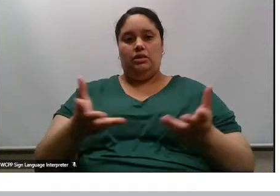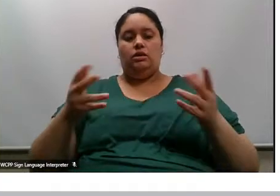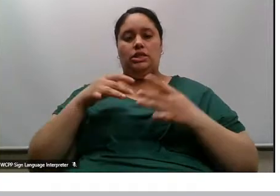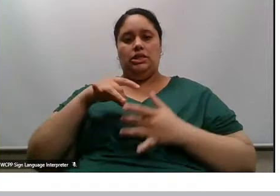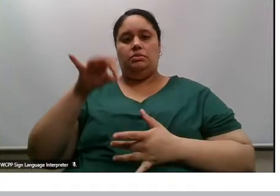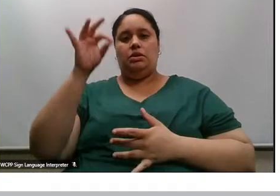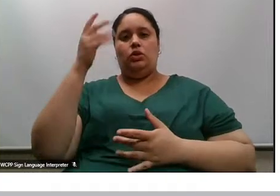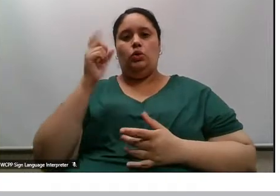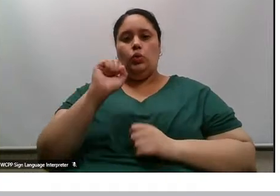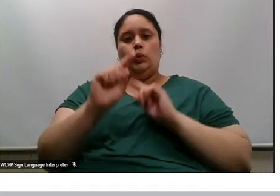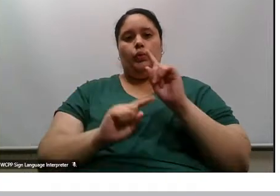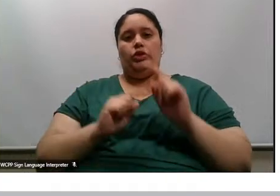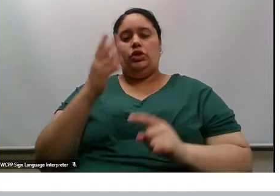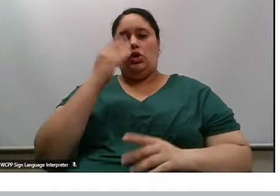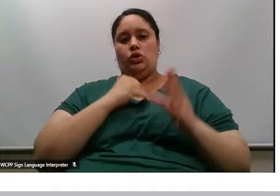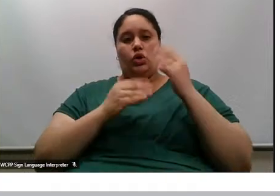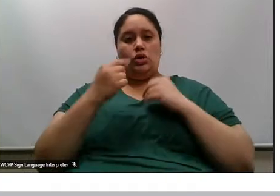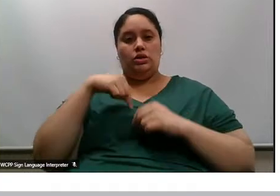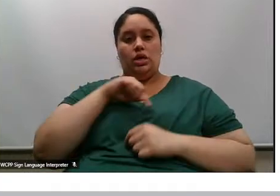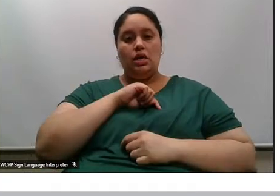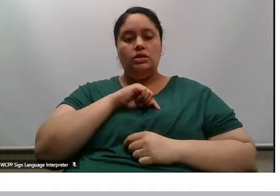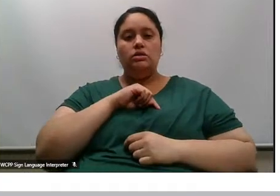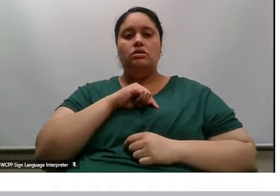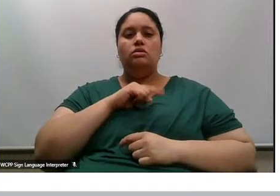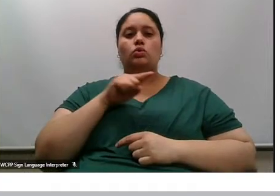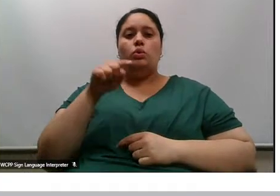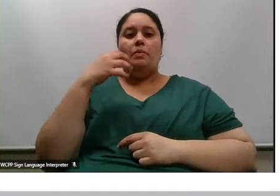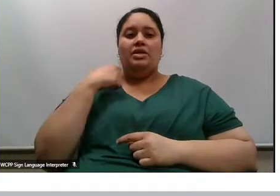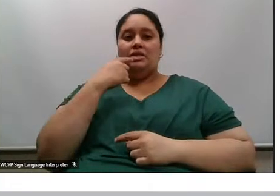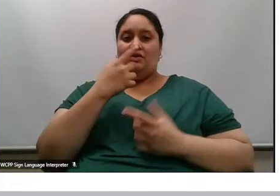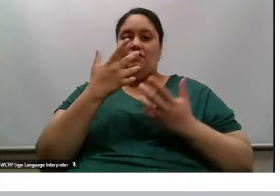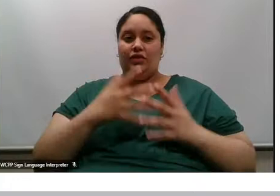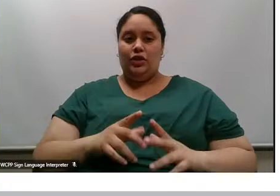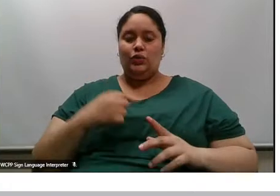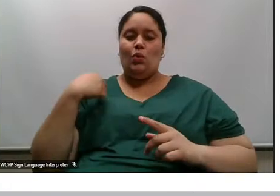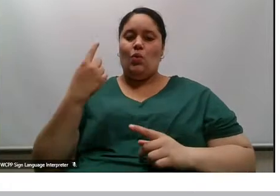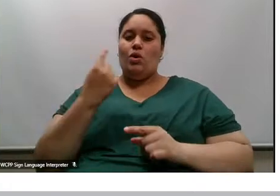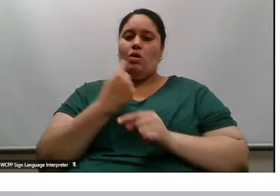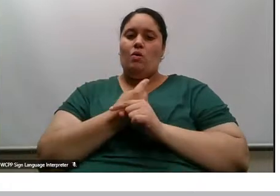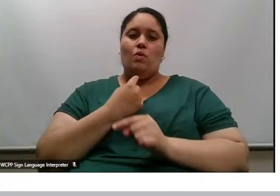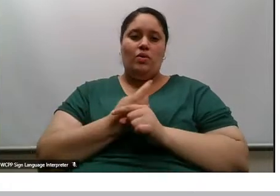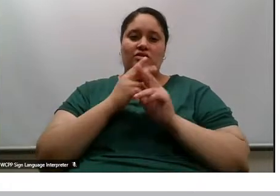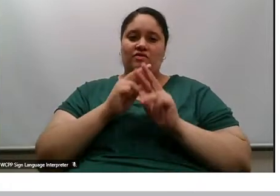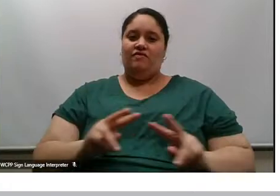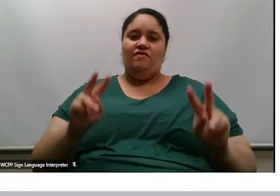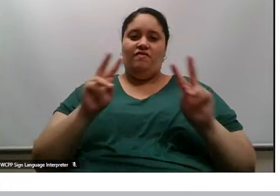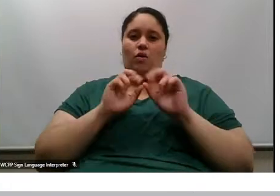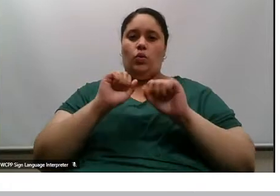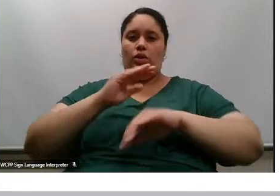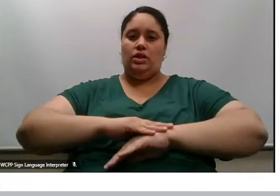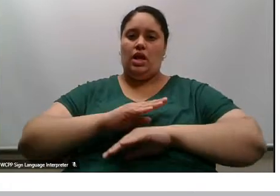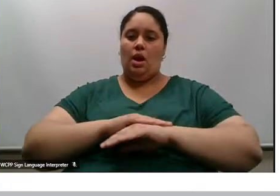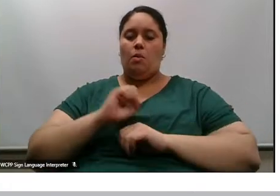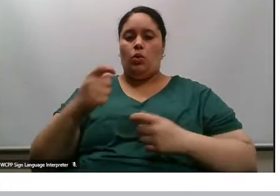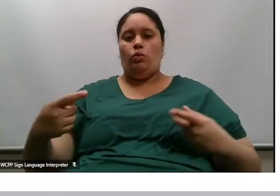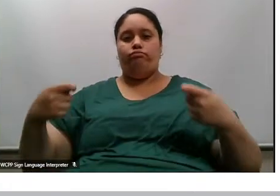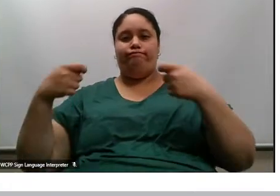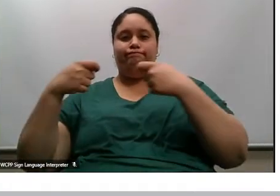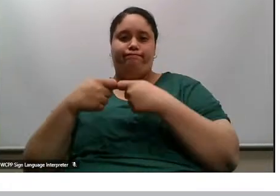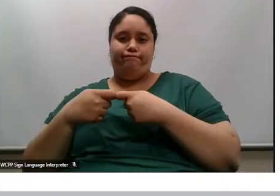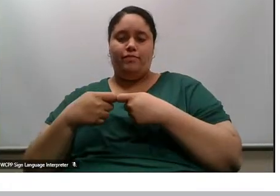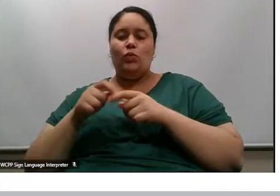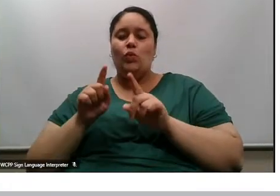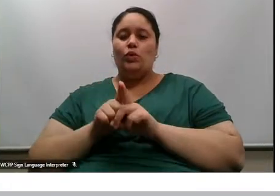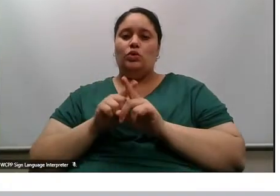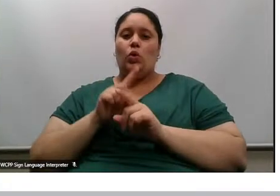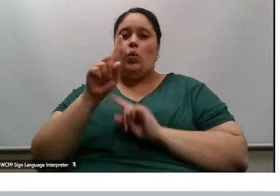the questions were asked. As Minister said, we always value your time and your input and the questions